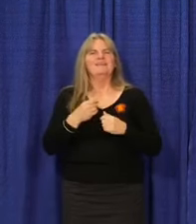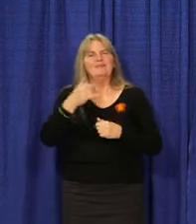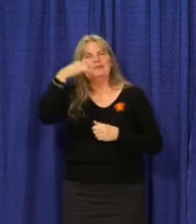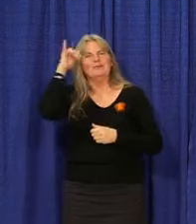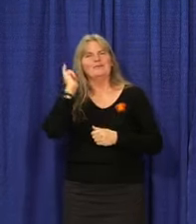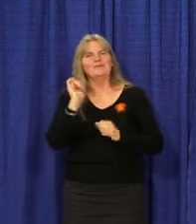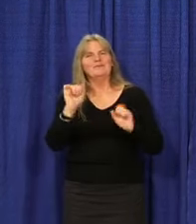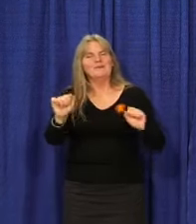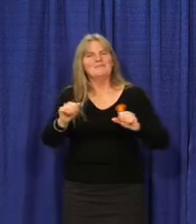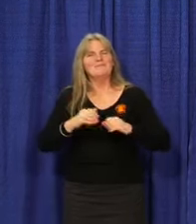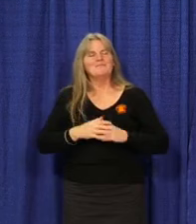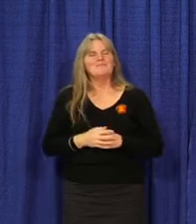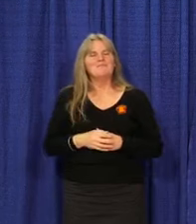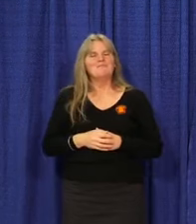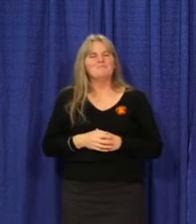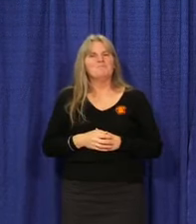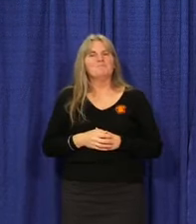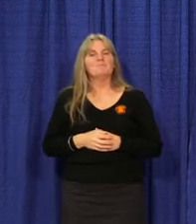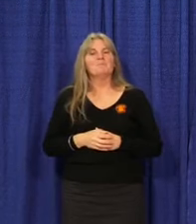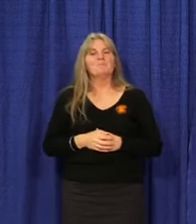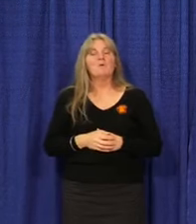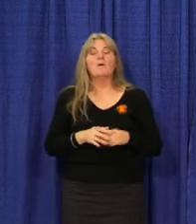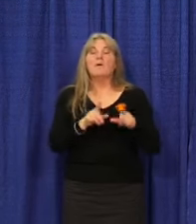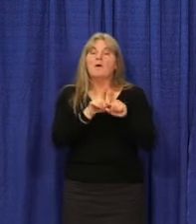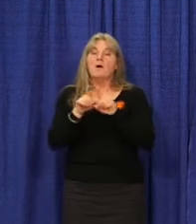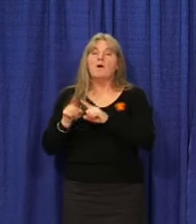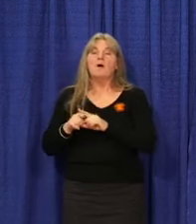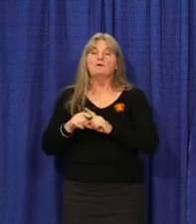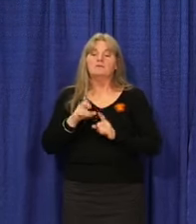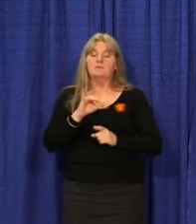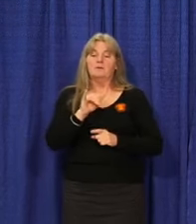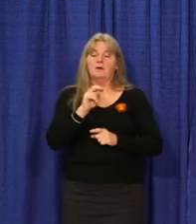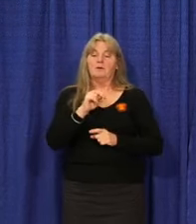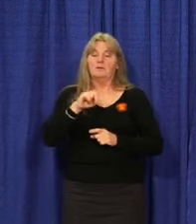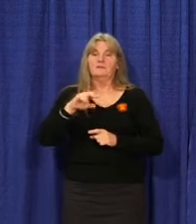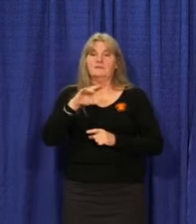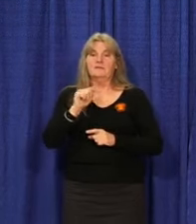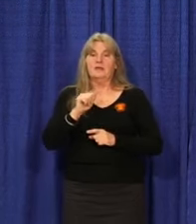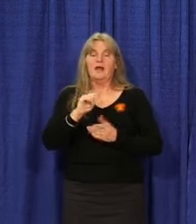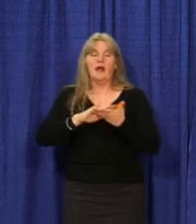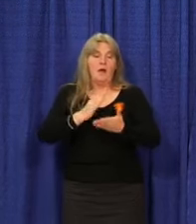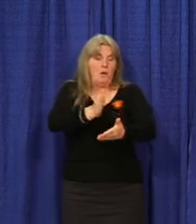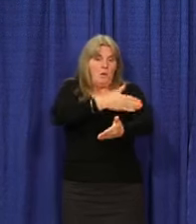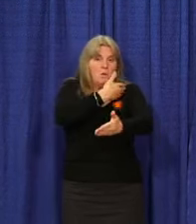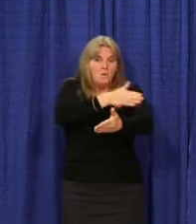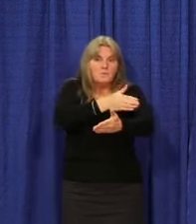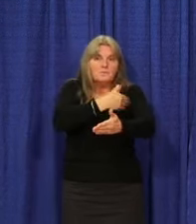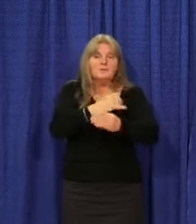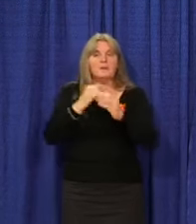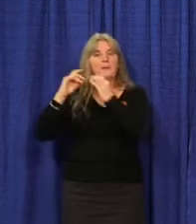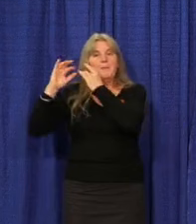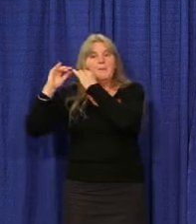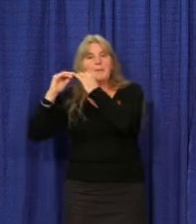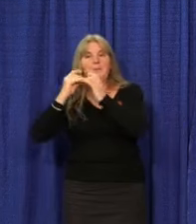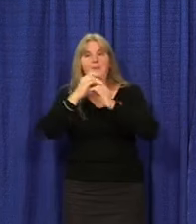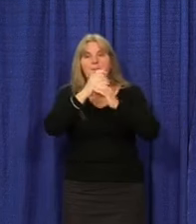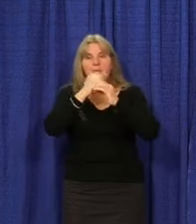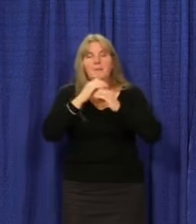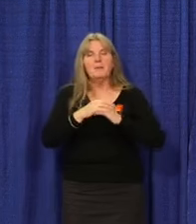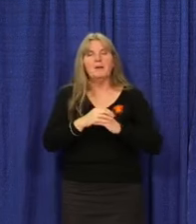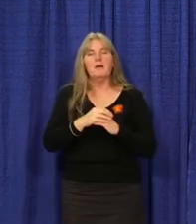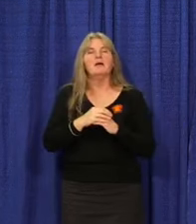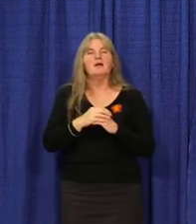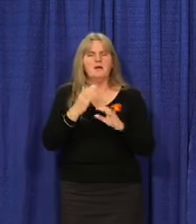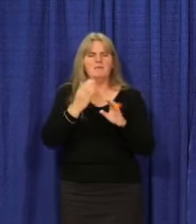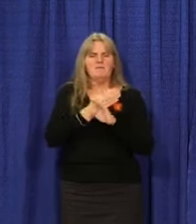On the subject of guidance, we'll shortly also be able to post our guidance on singing and playing wind instruments. Before